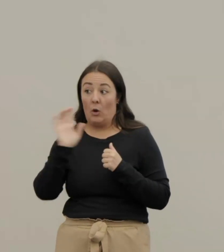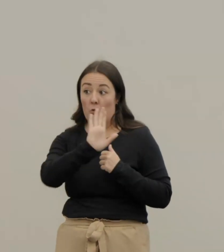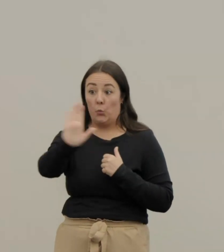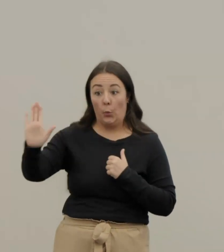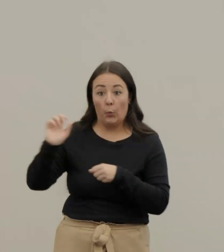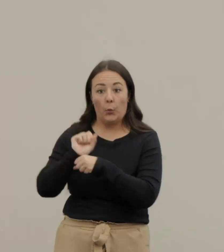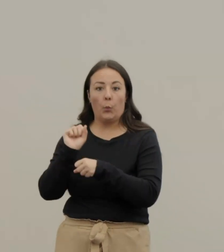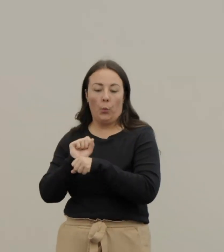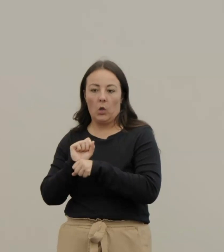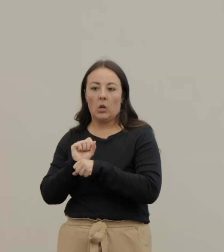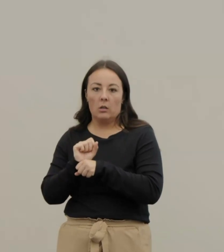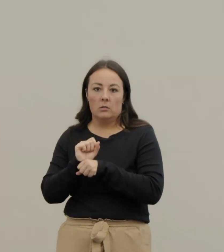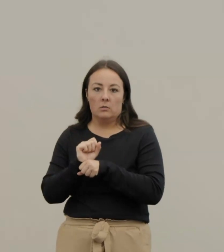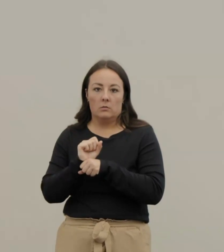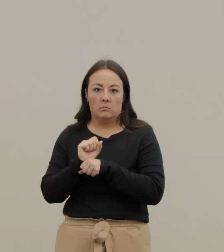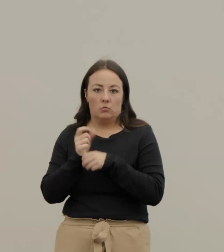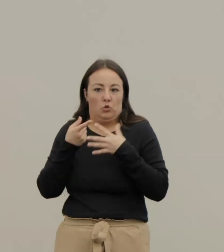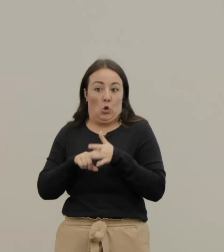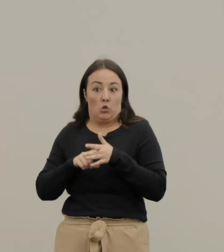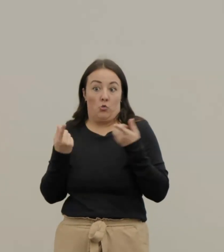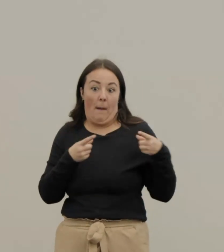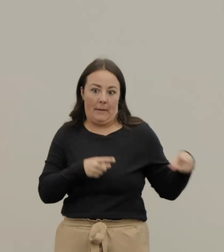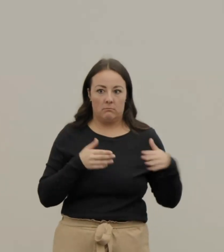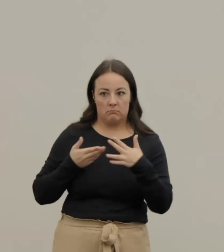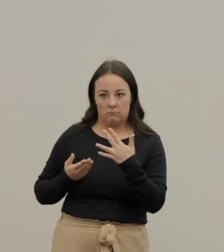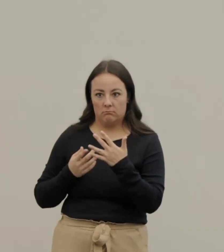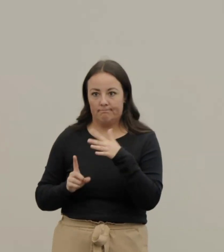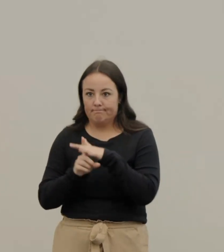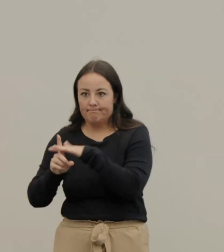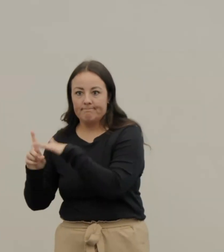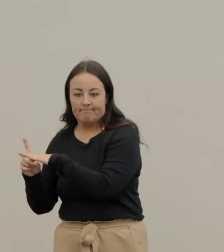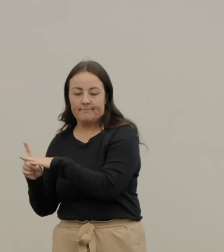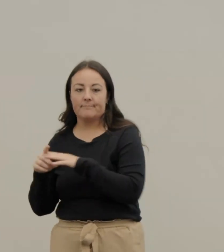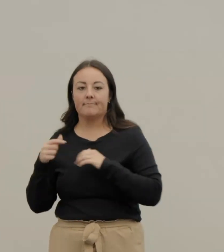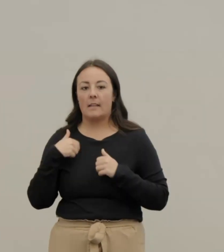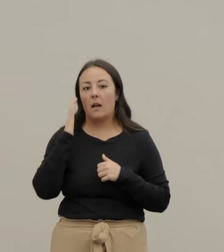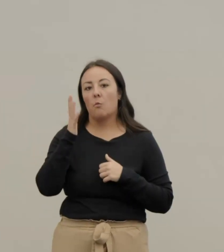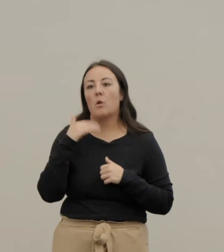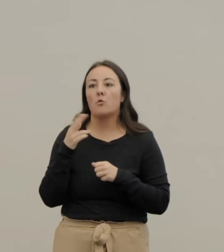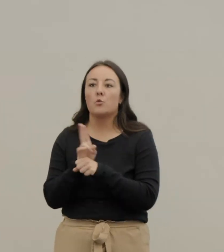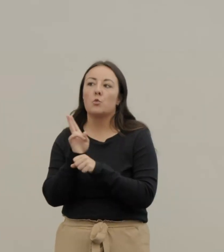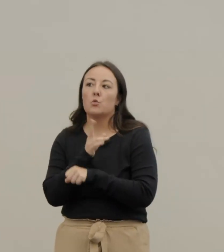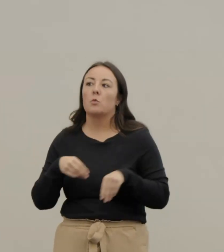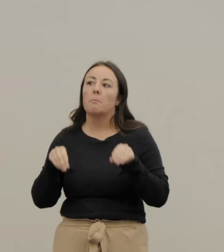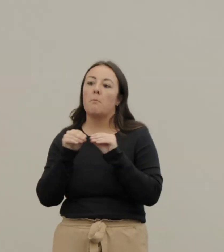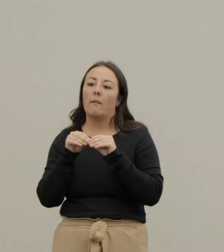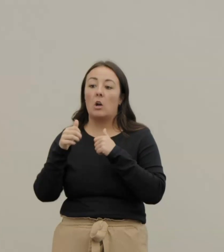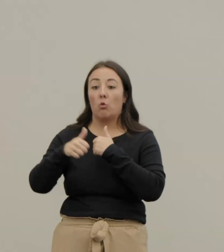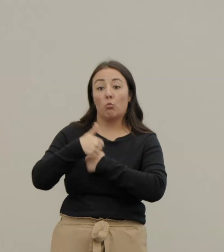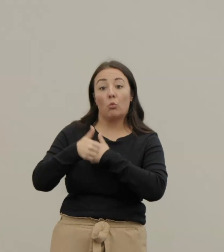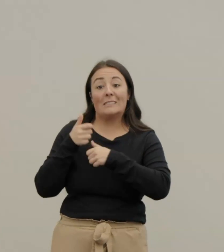work is going to come into play. And again, I'm going to approach this from maybe a risk management